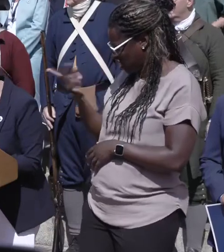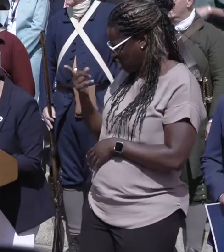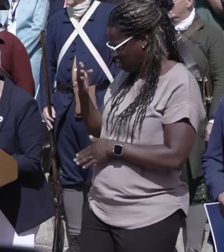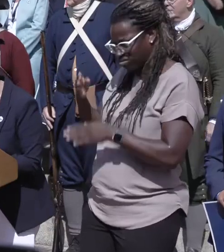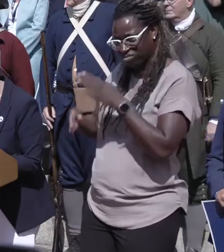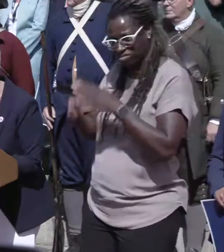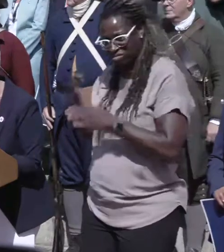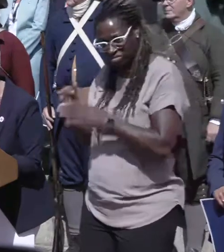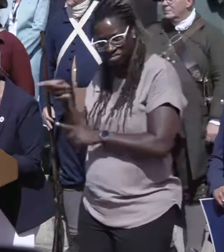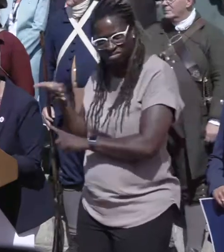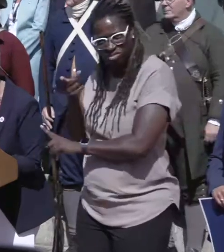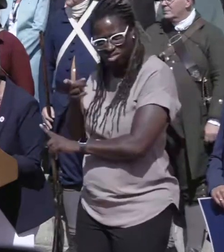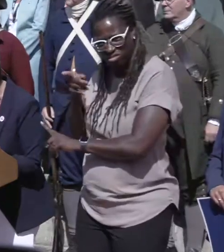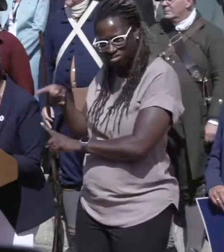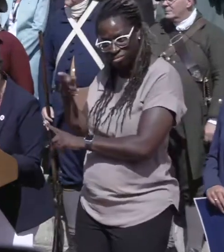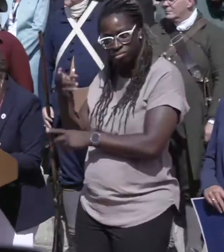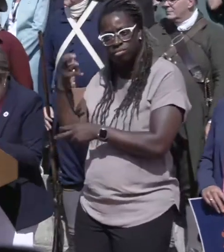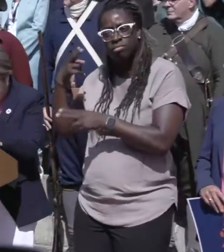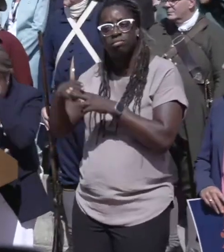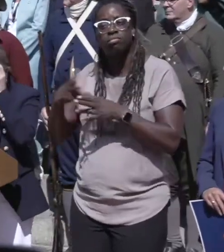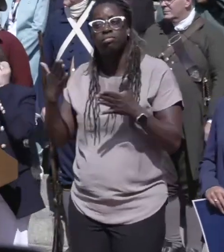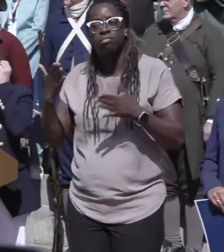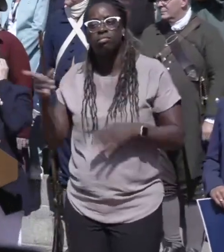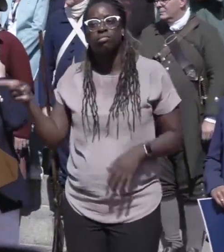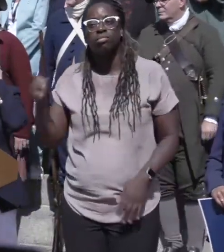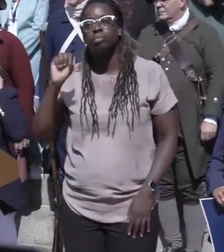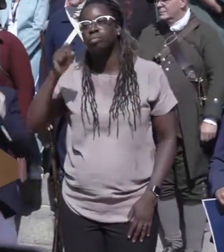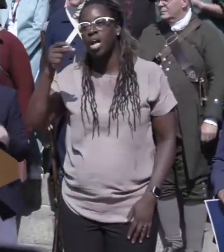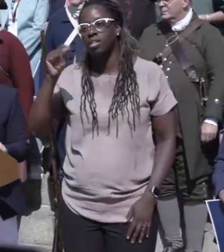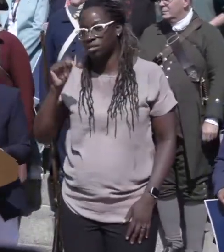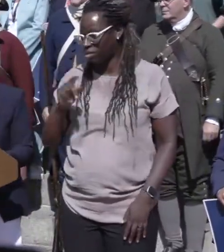you, Spot, for being with us this morning. Take a bow.